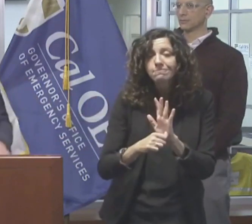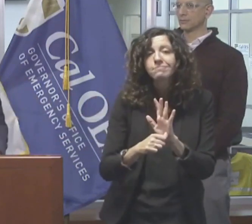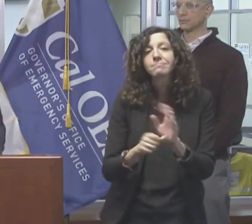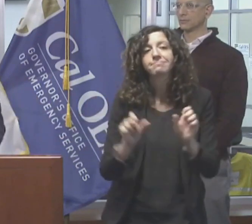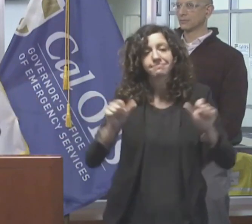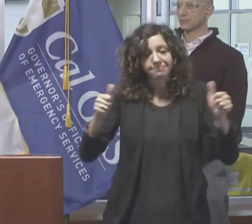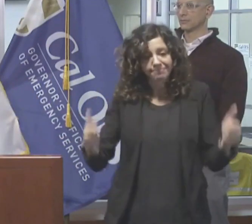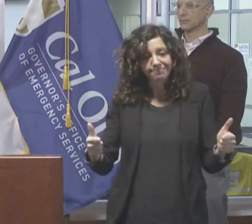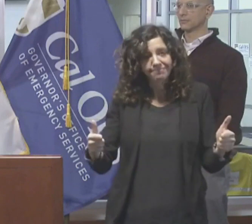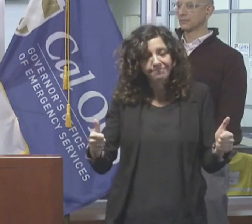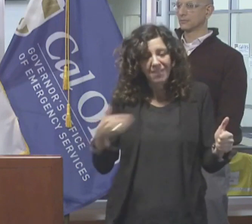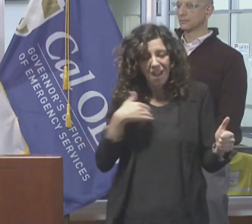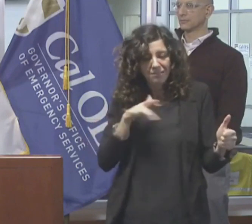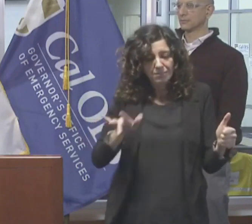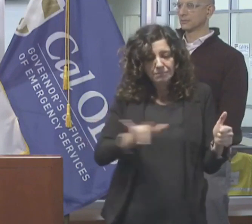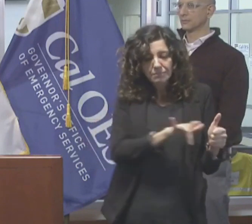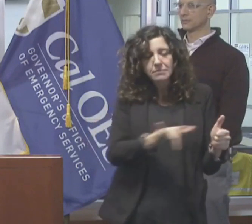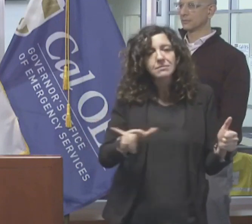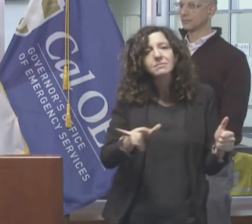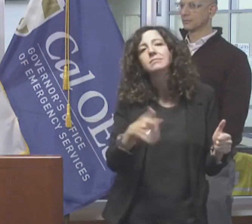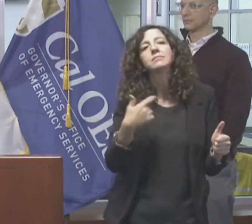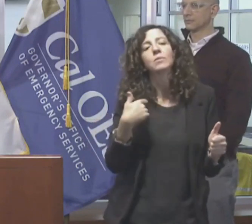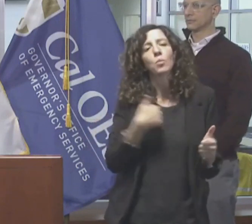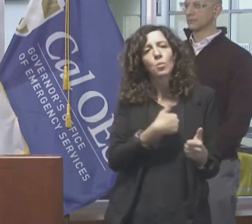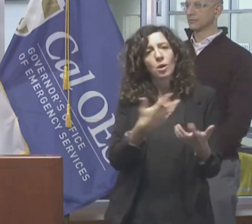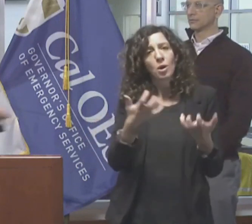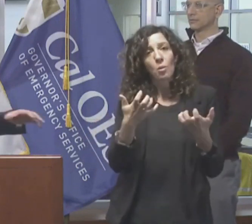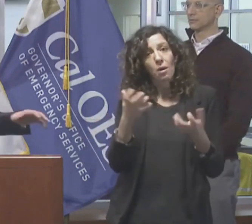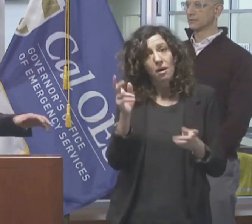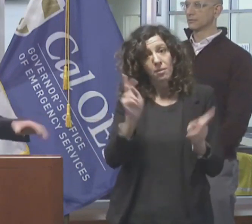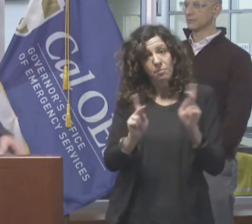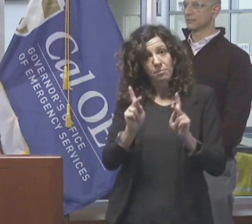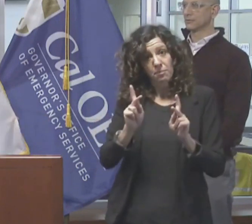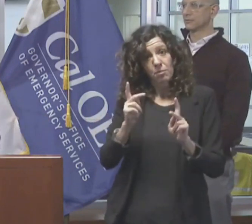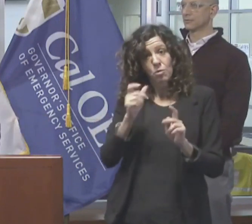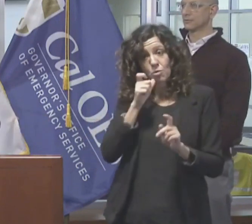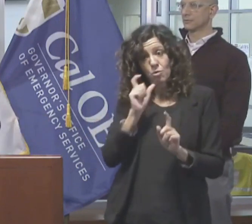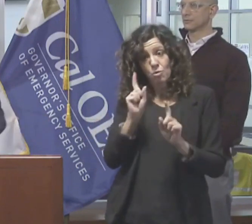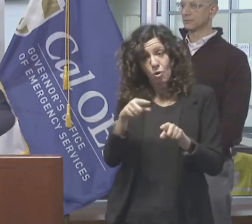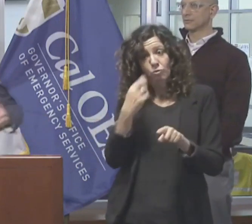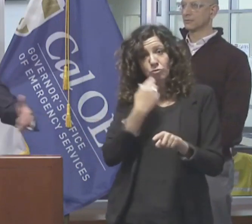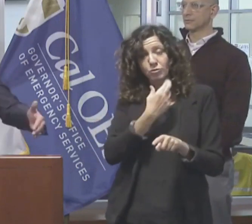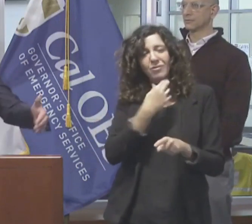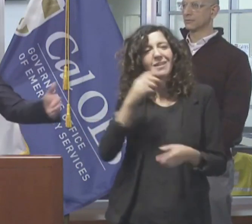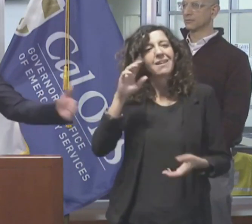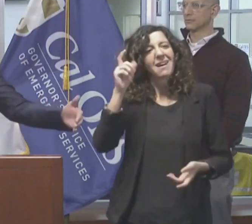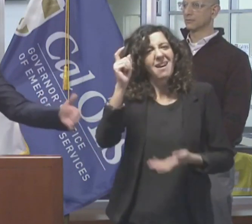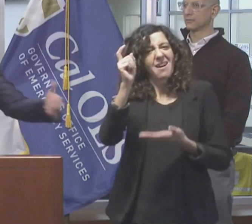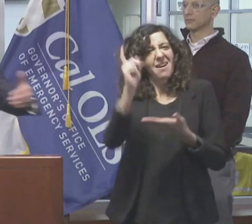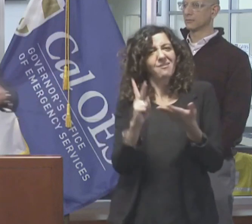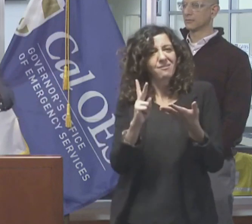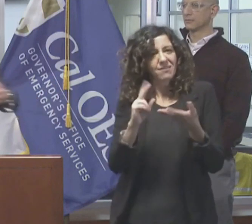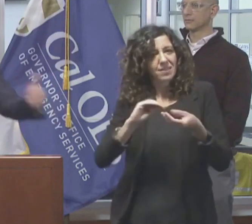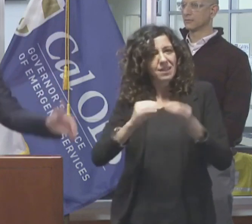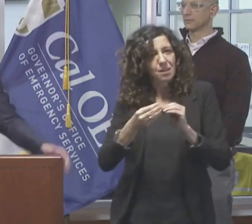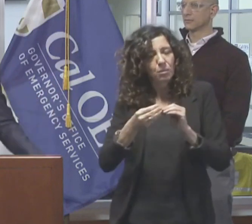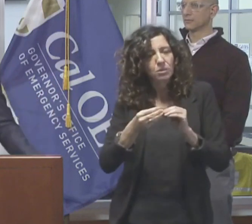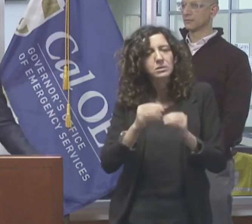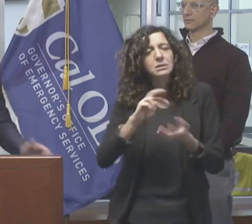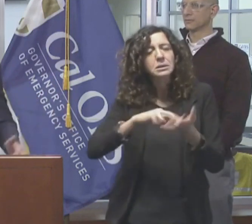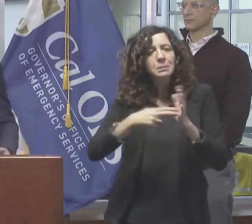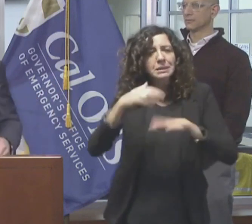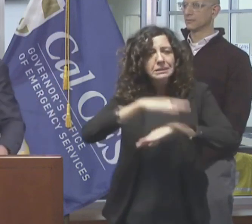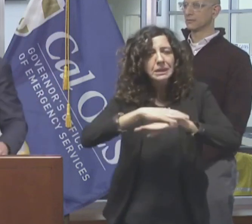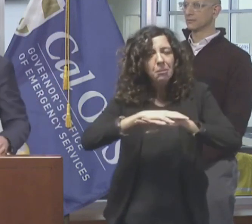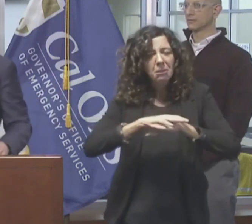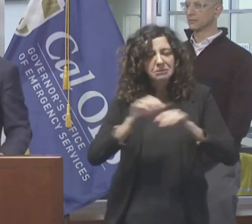capacity of those operations by at least half. We'll require social distancing, which is about 6 feet tables,